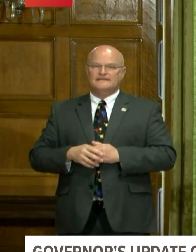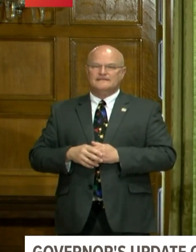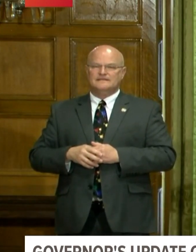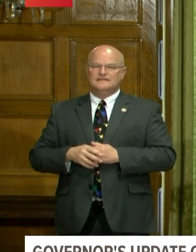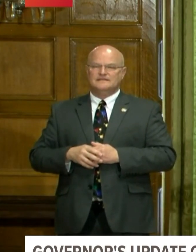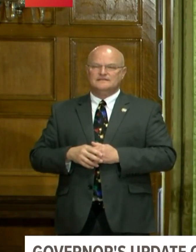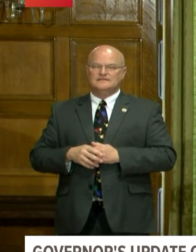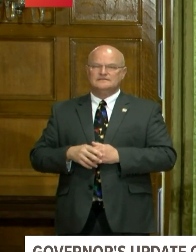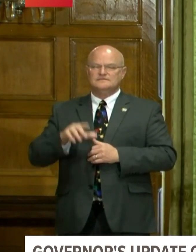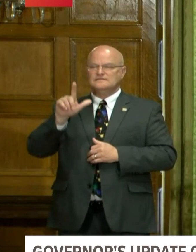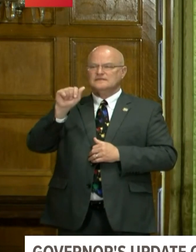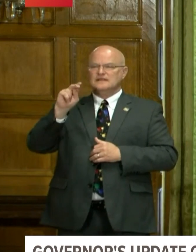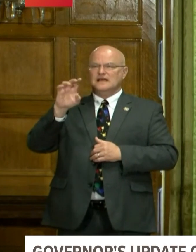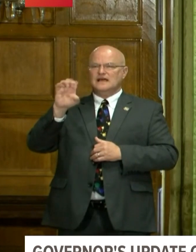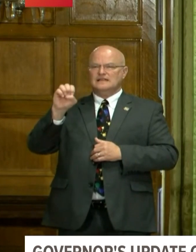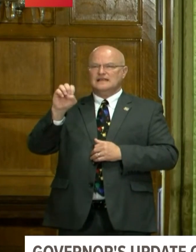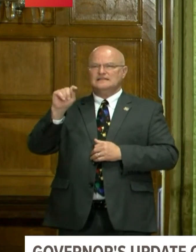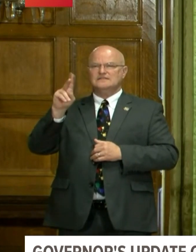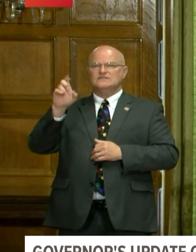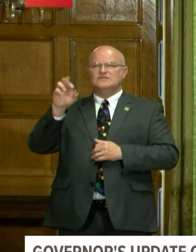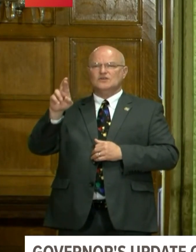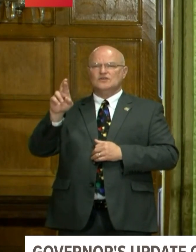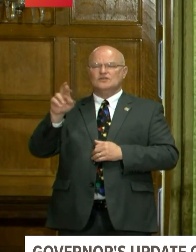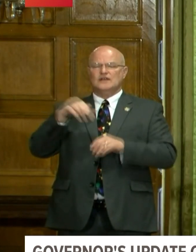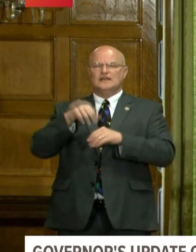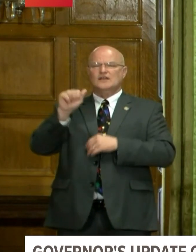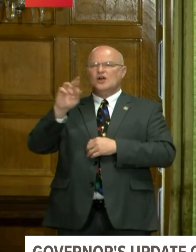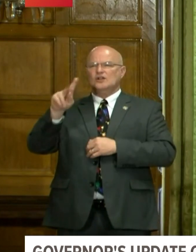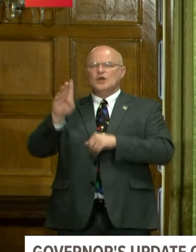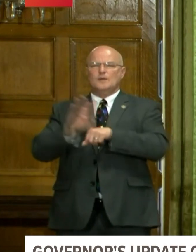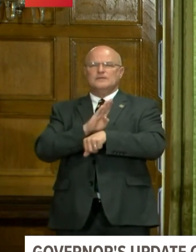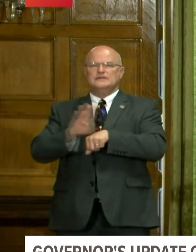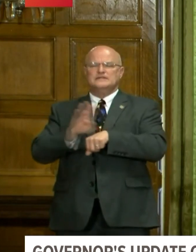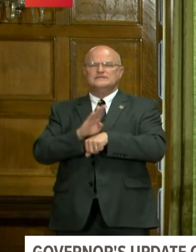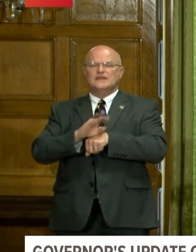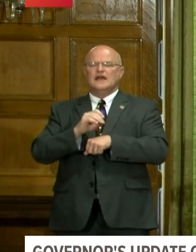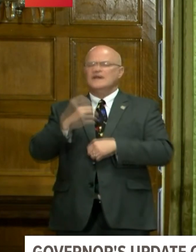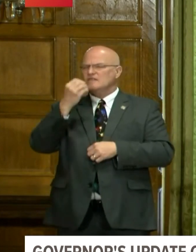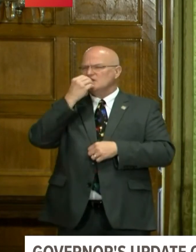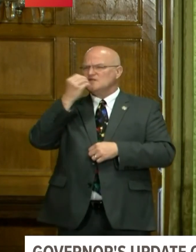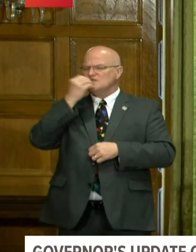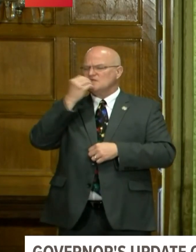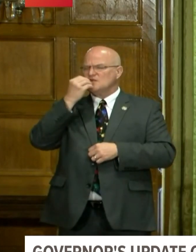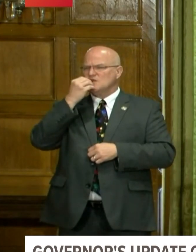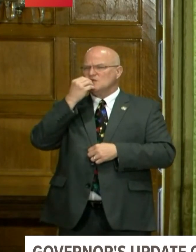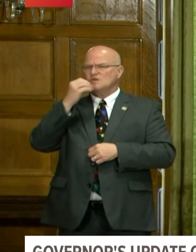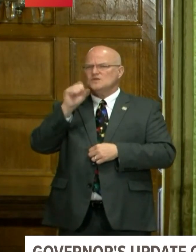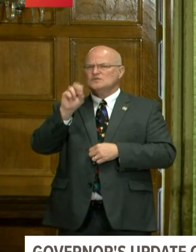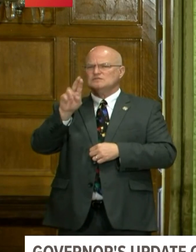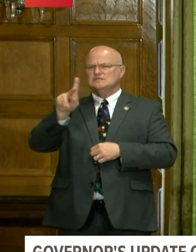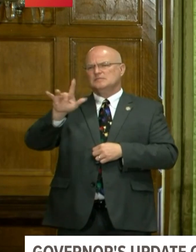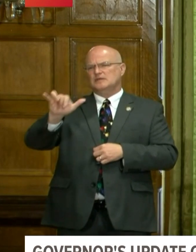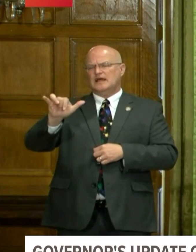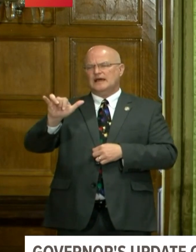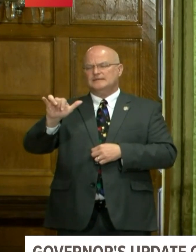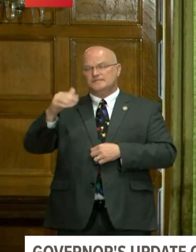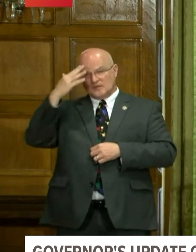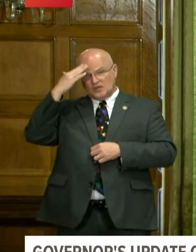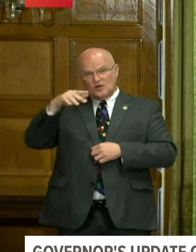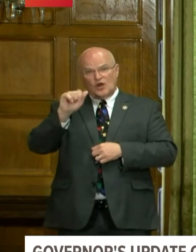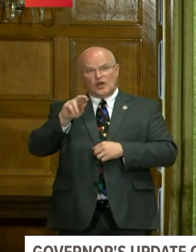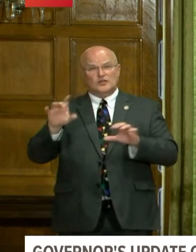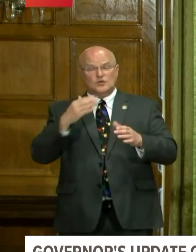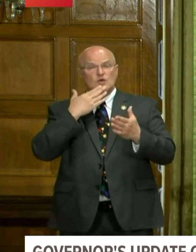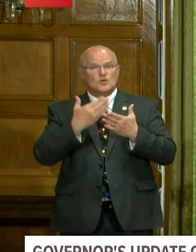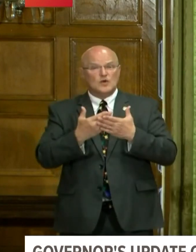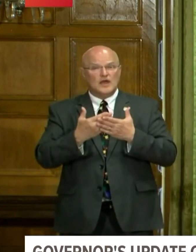Governor, this is Lance Turner at Arkansas Business. I had another question about the food supply chain. You note that Arkansas is doing well.